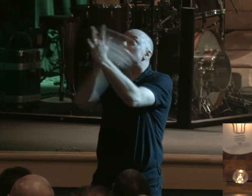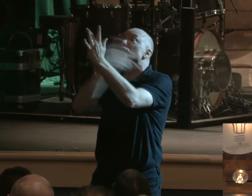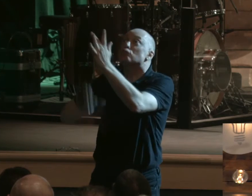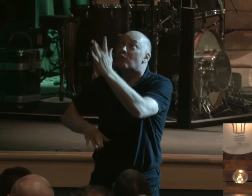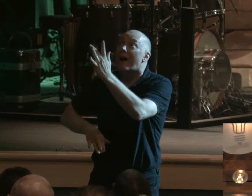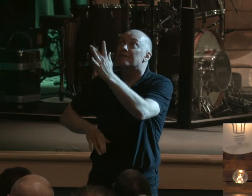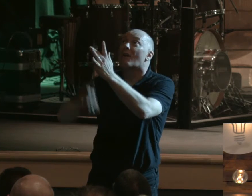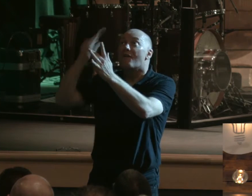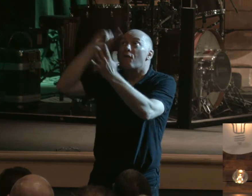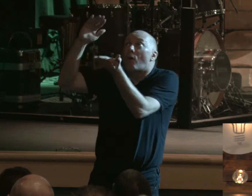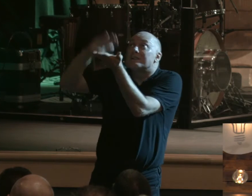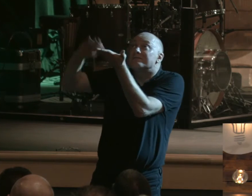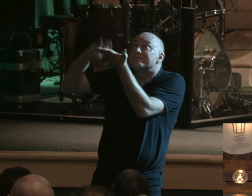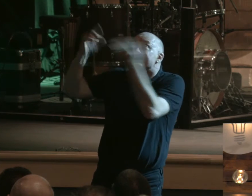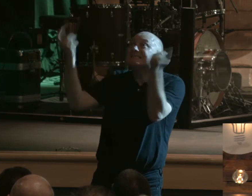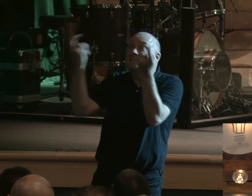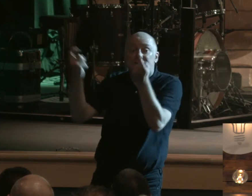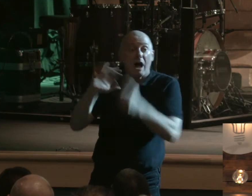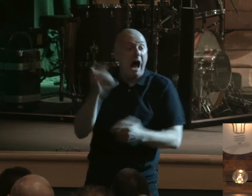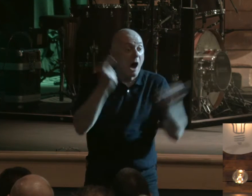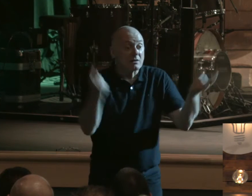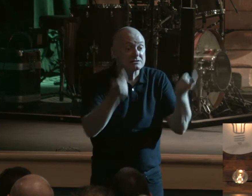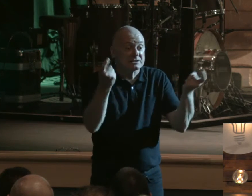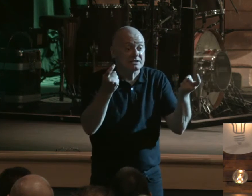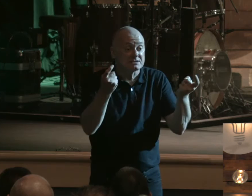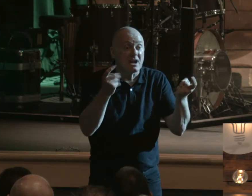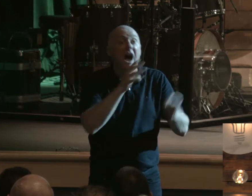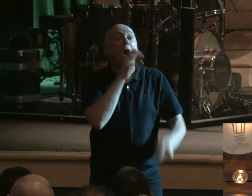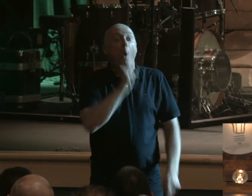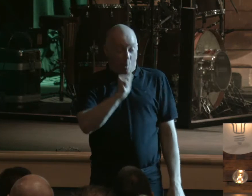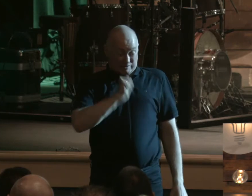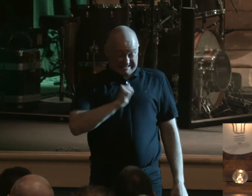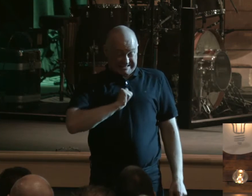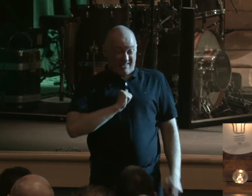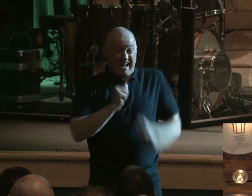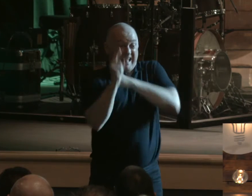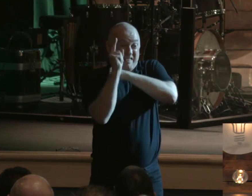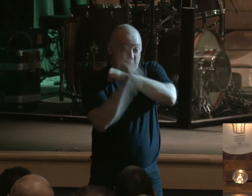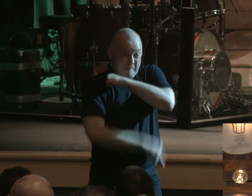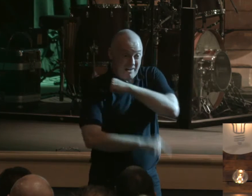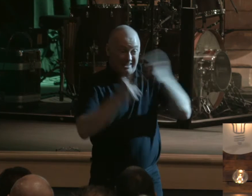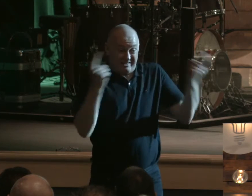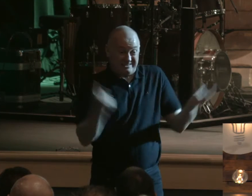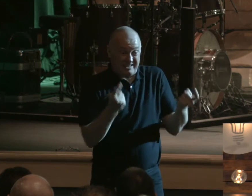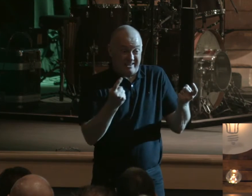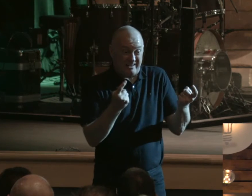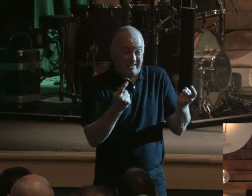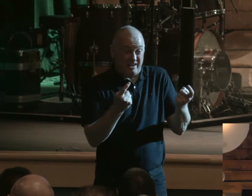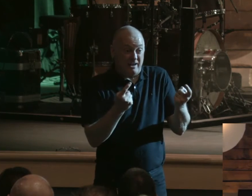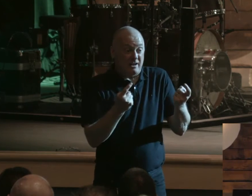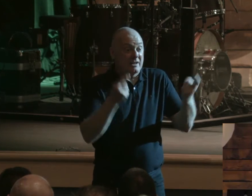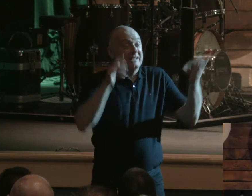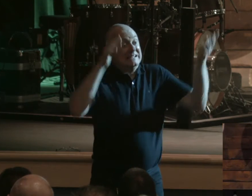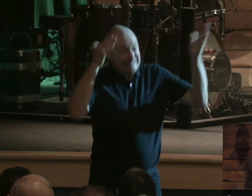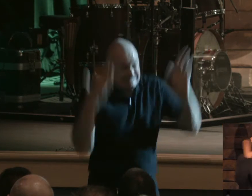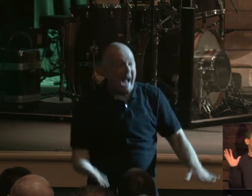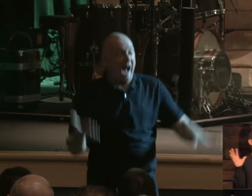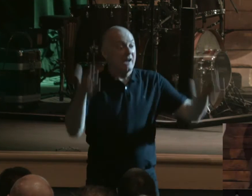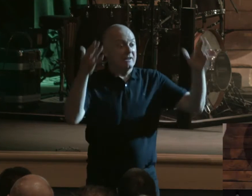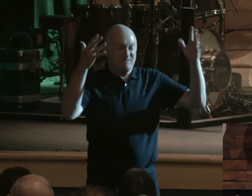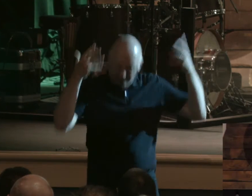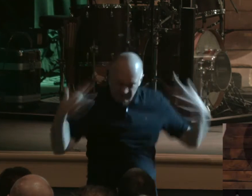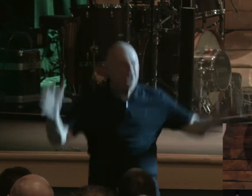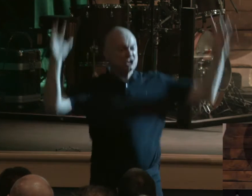Christ for the forgiveness of our sins, our old self, the penalty of our sin, is crucified with Christ.